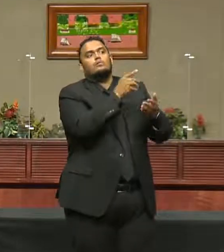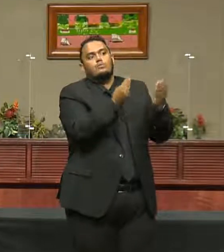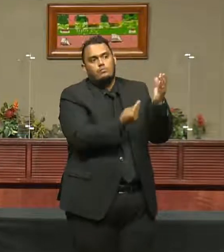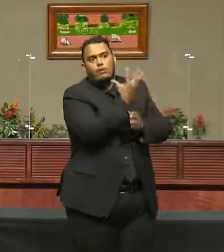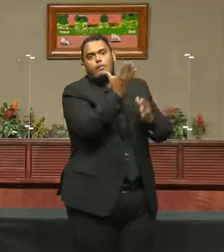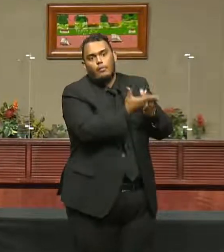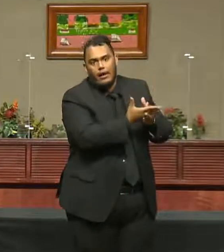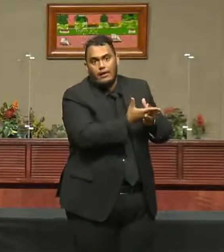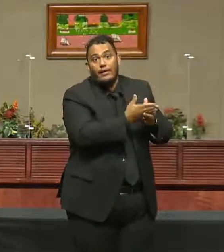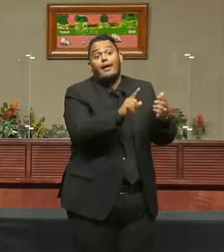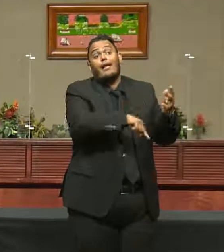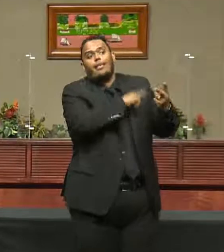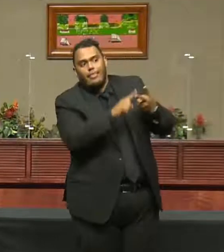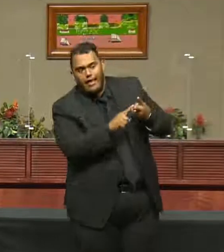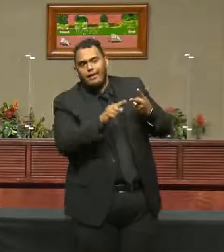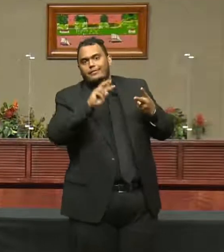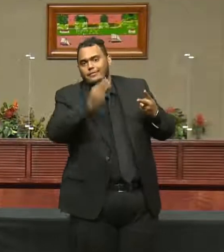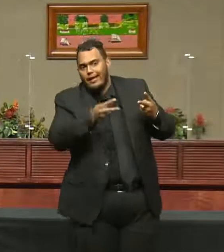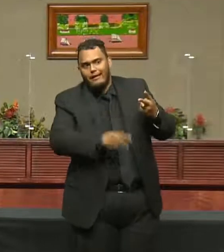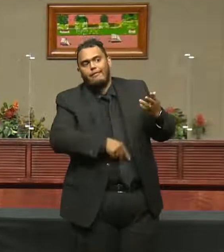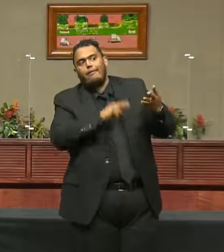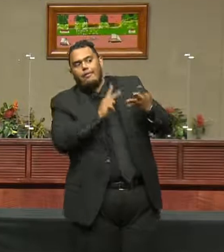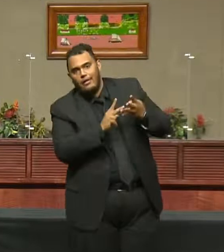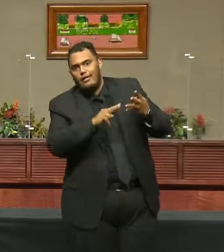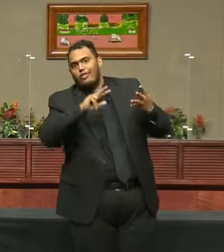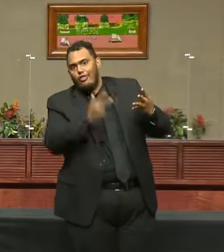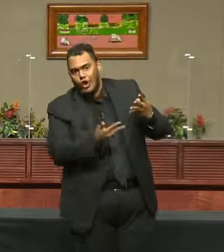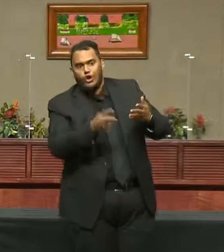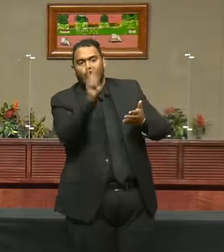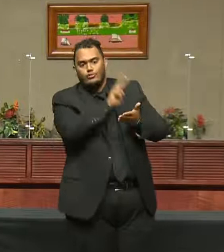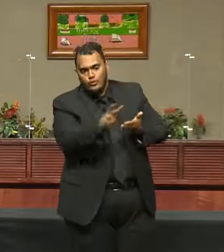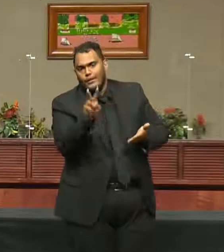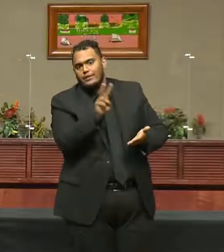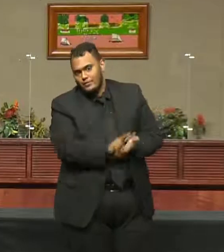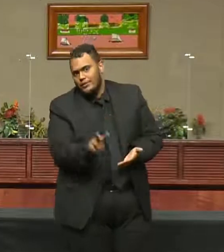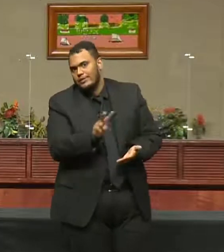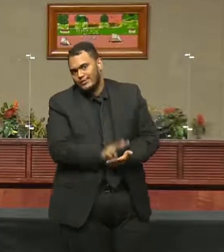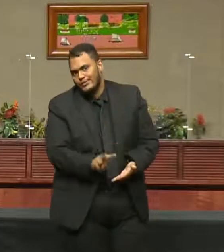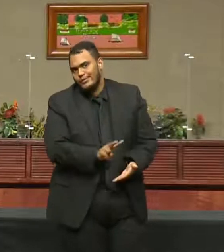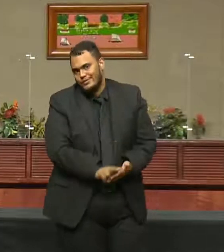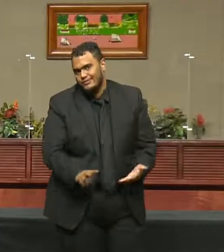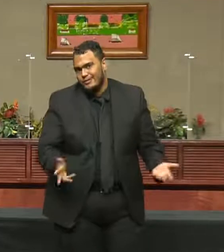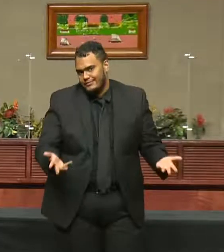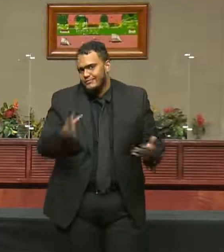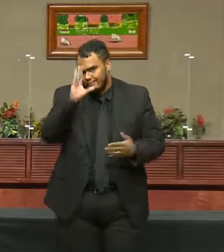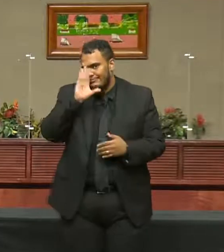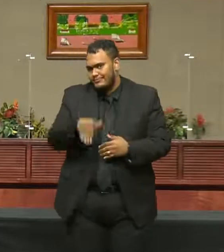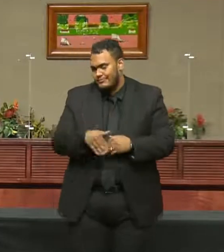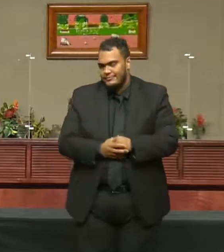We all heard the stories of Miami and other places that have to deal with unruly